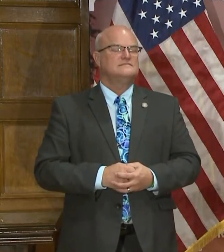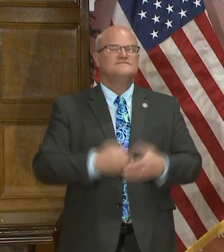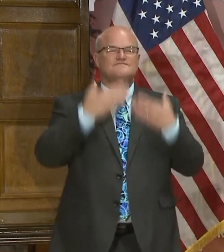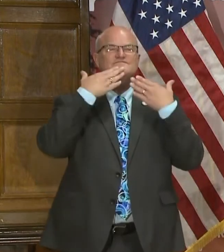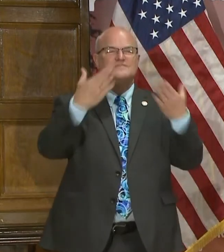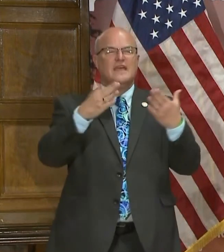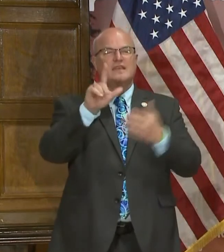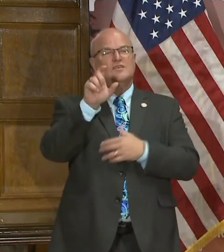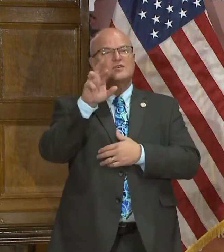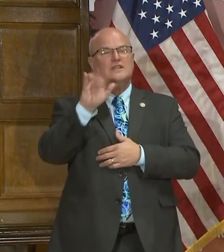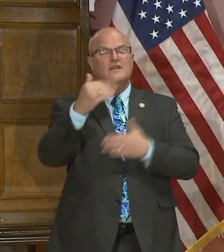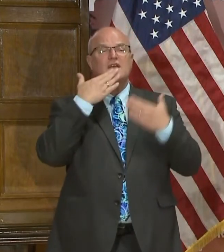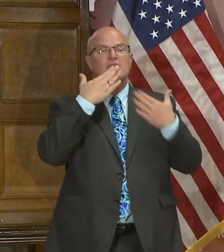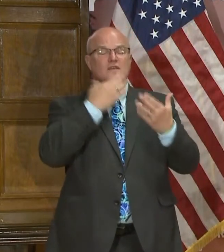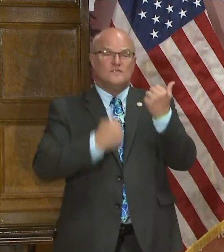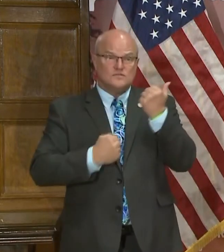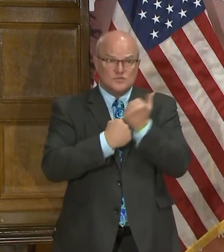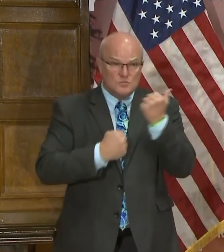regards to the